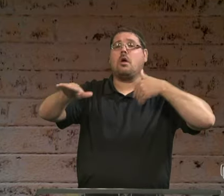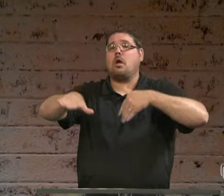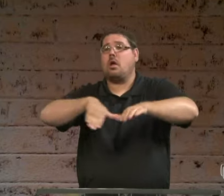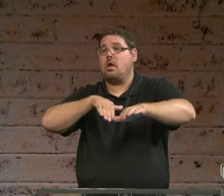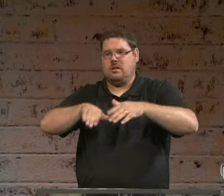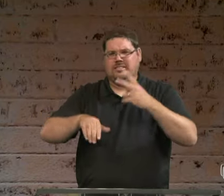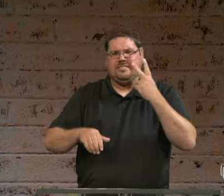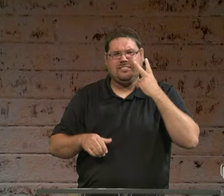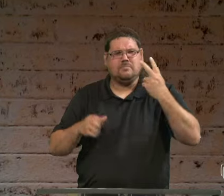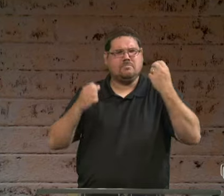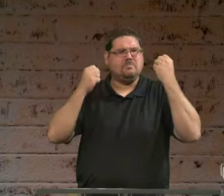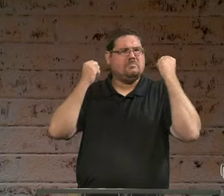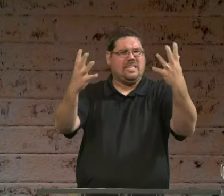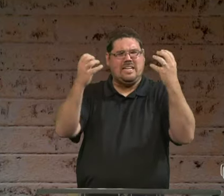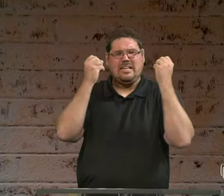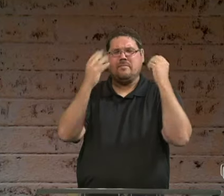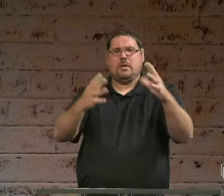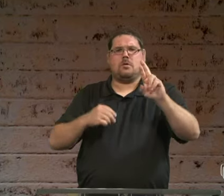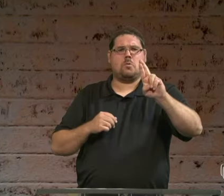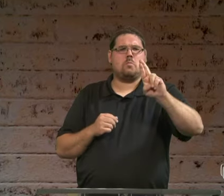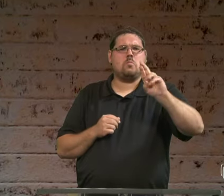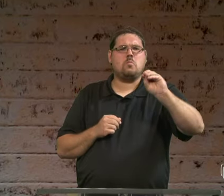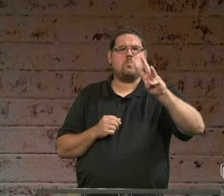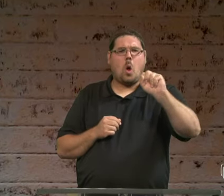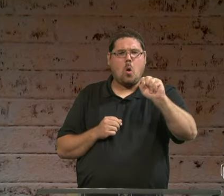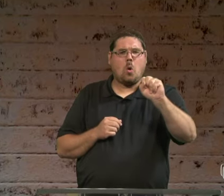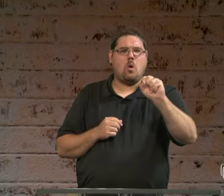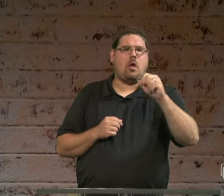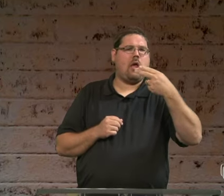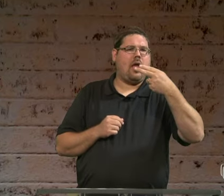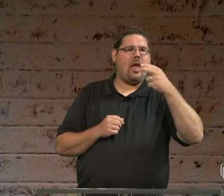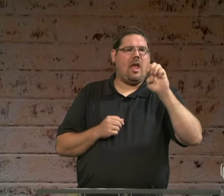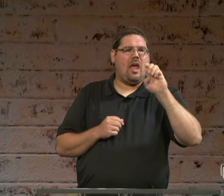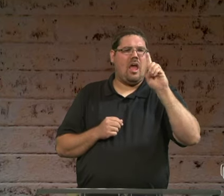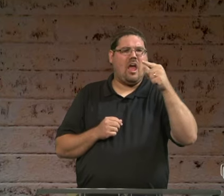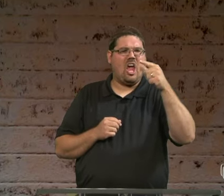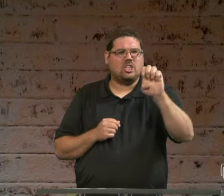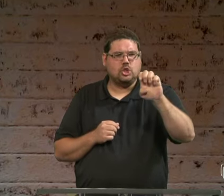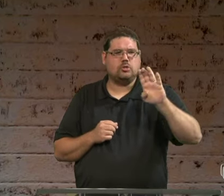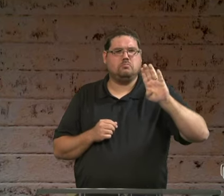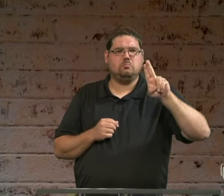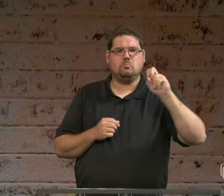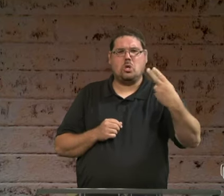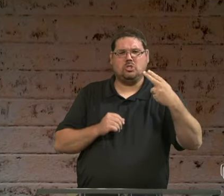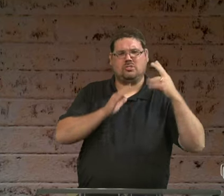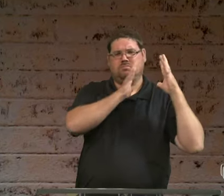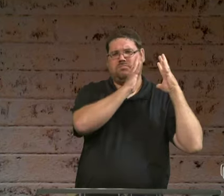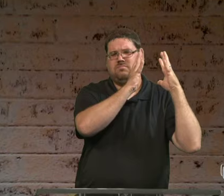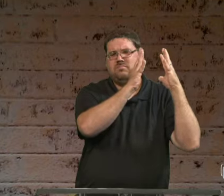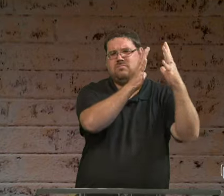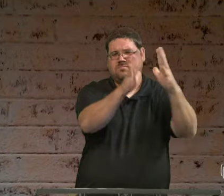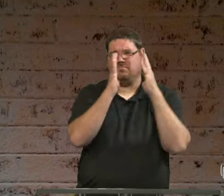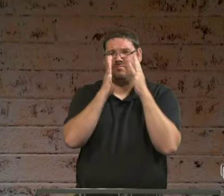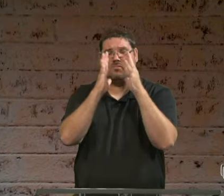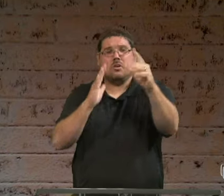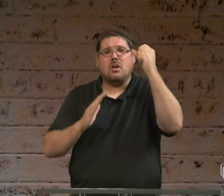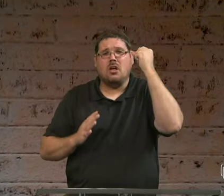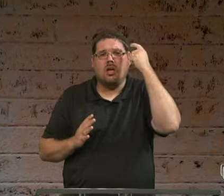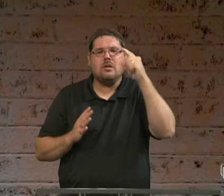palace behind there was a beautiful water fountain with many rows of hedges. And those bushes had been